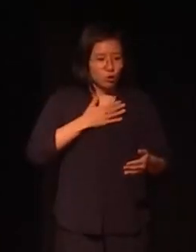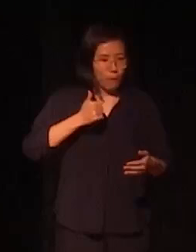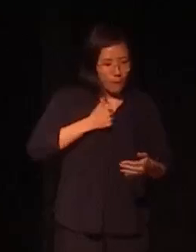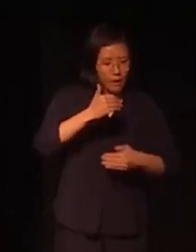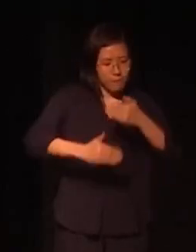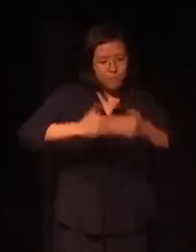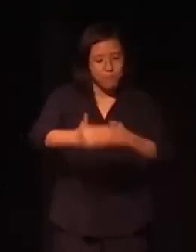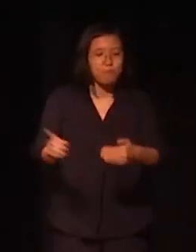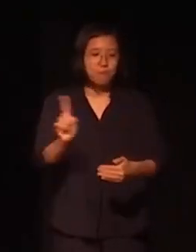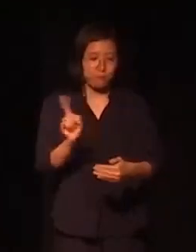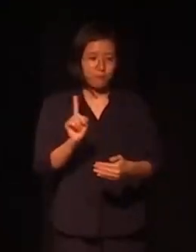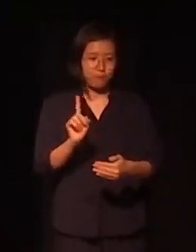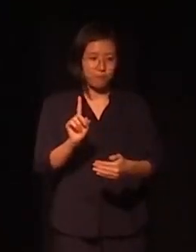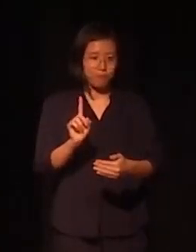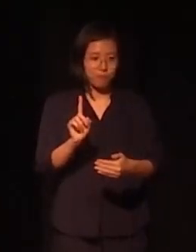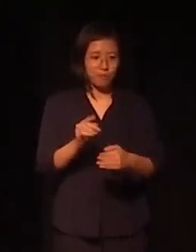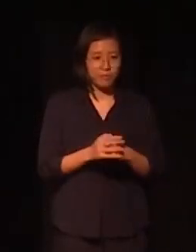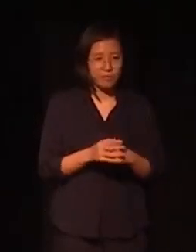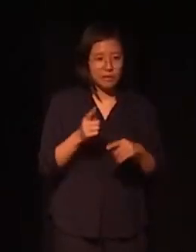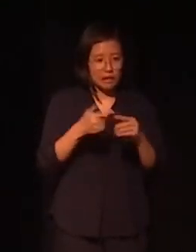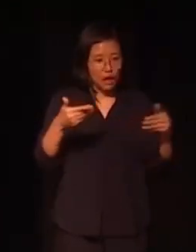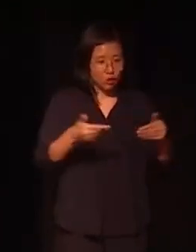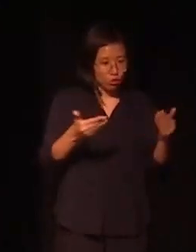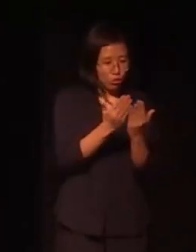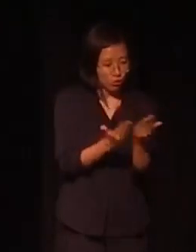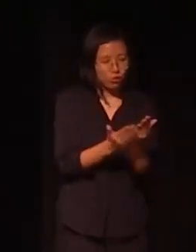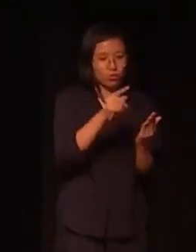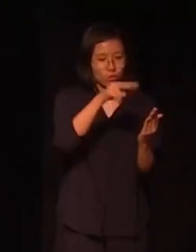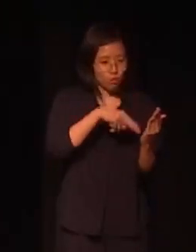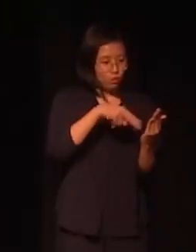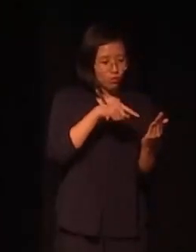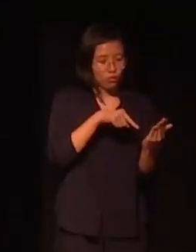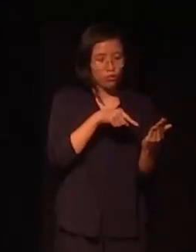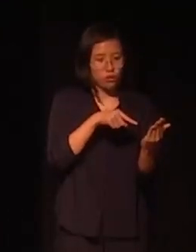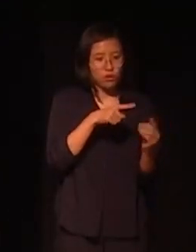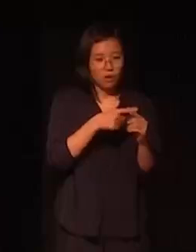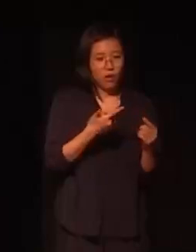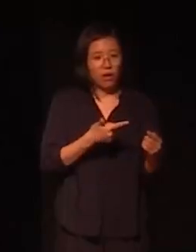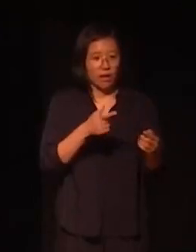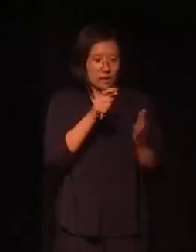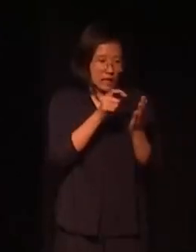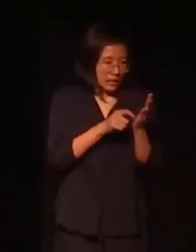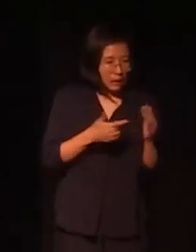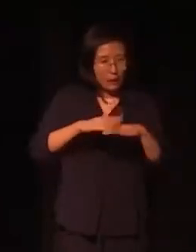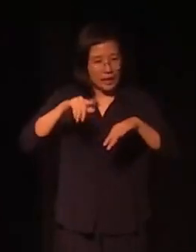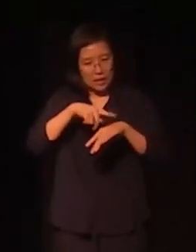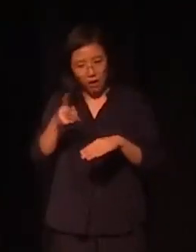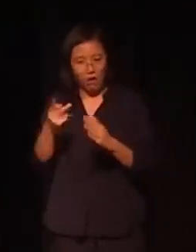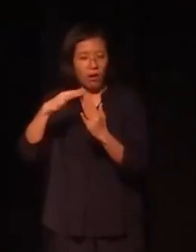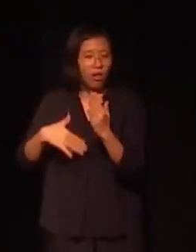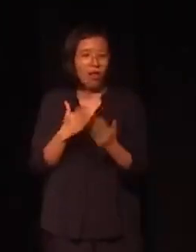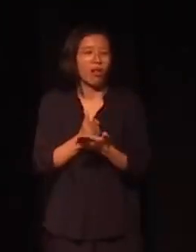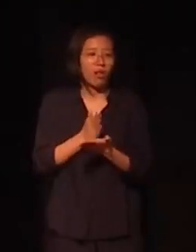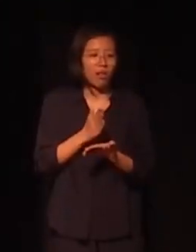think recipes are different from other texts in a sense, in a way that it's a kind of